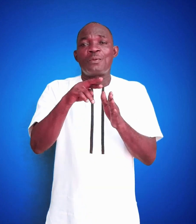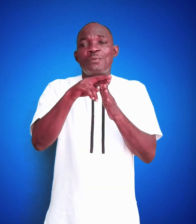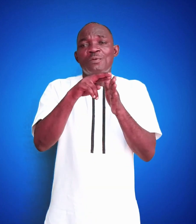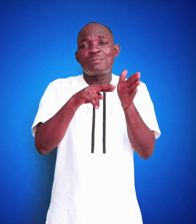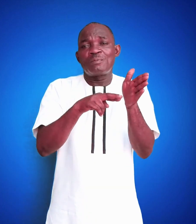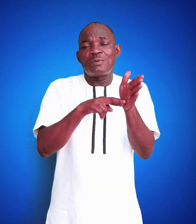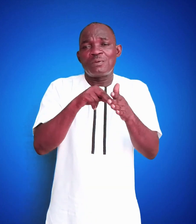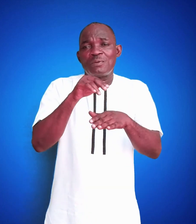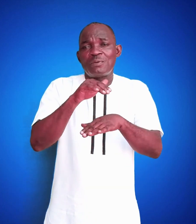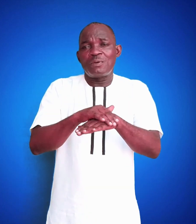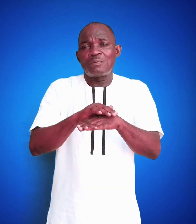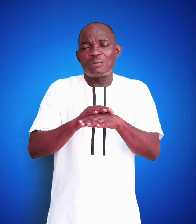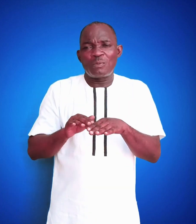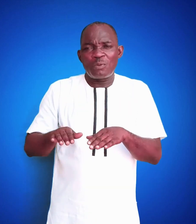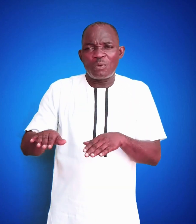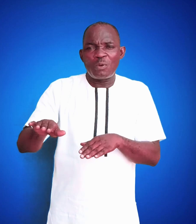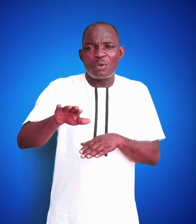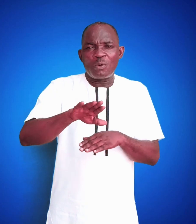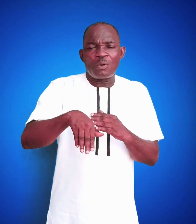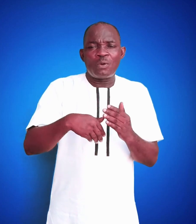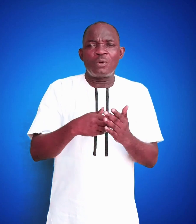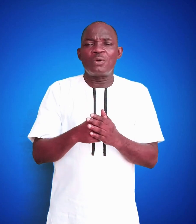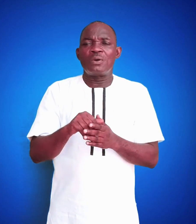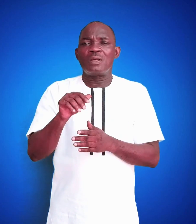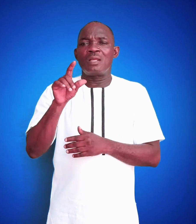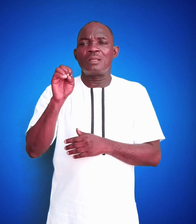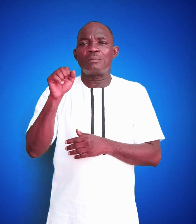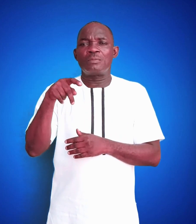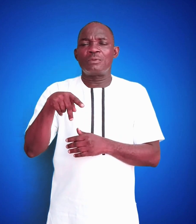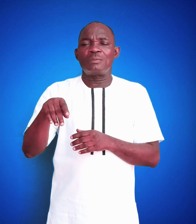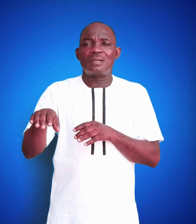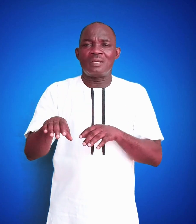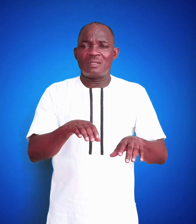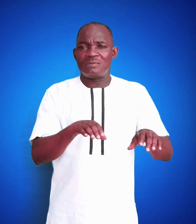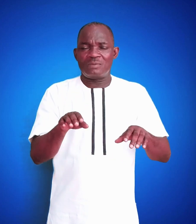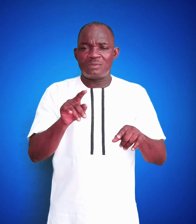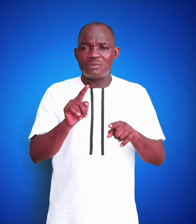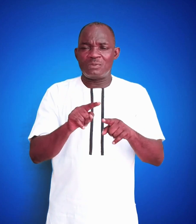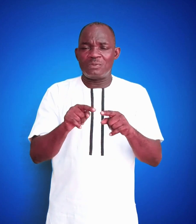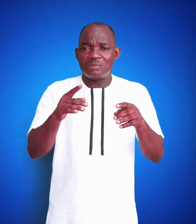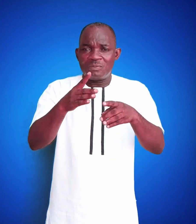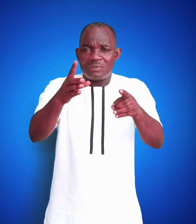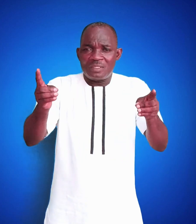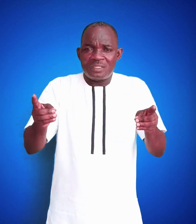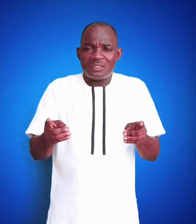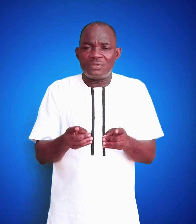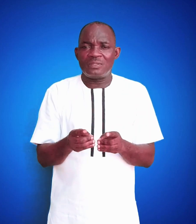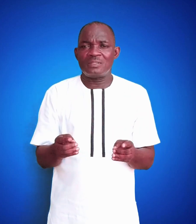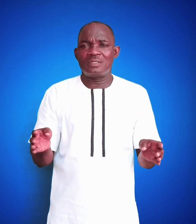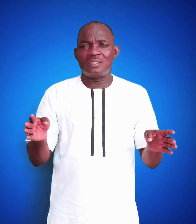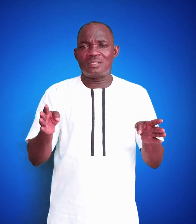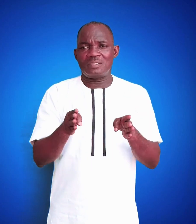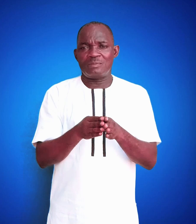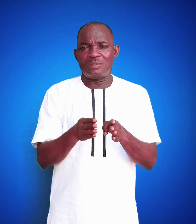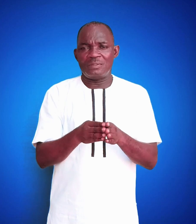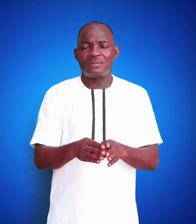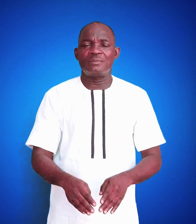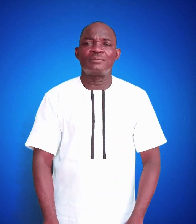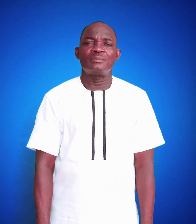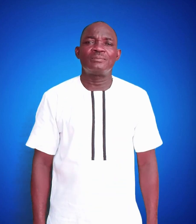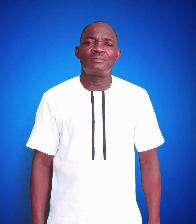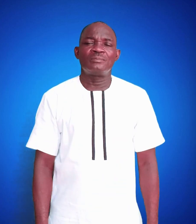Report on all LEAP activities to the District Assembly.